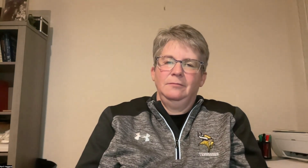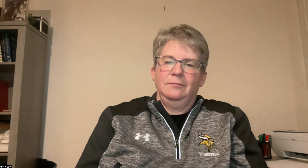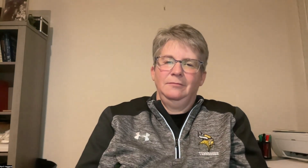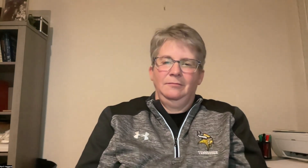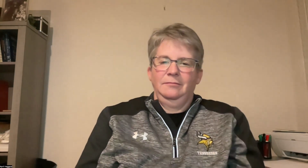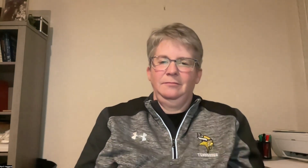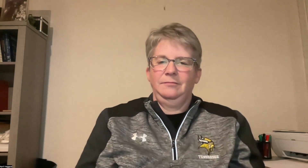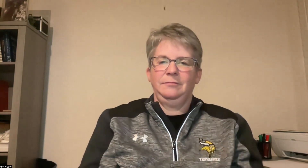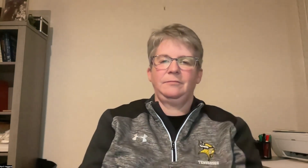And so